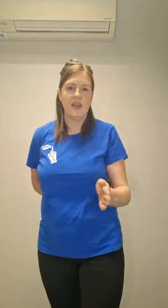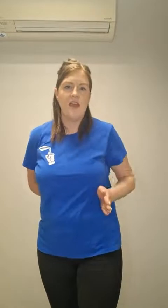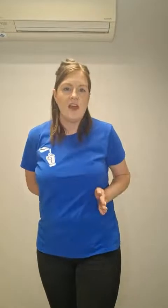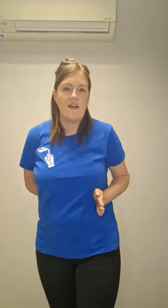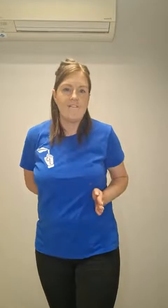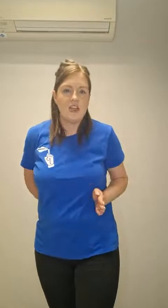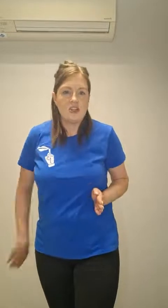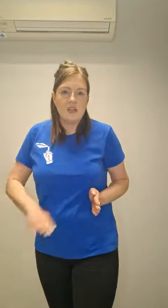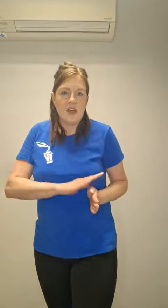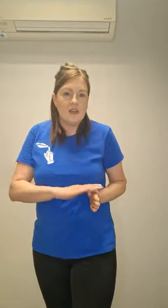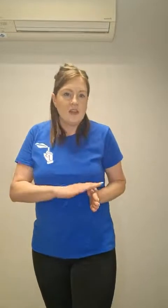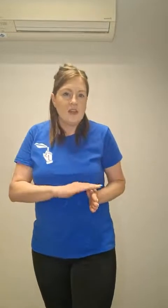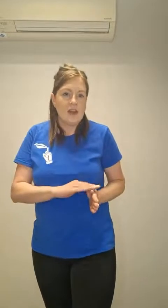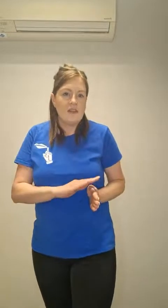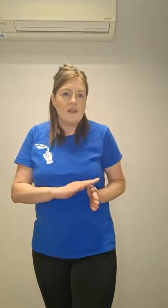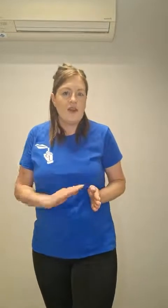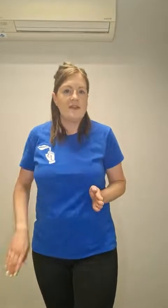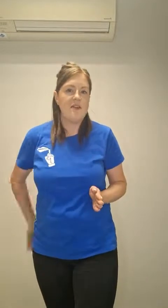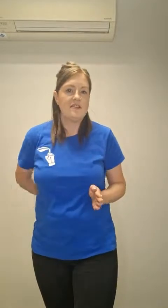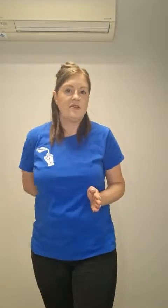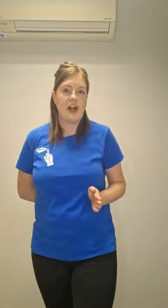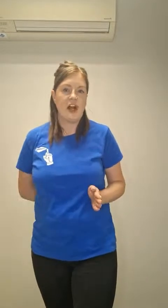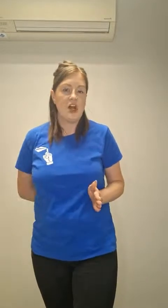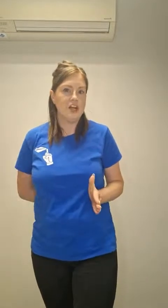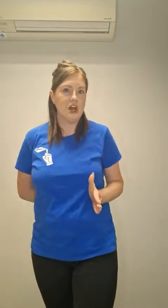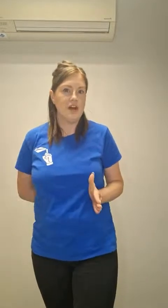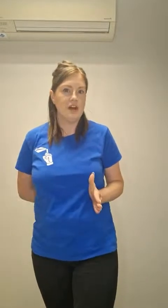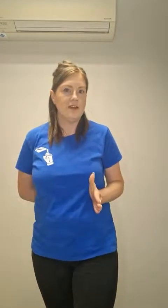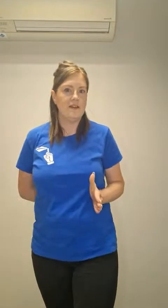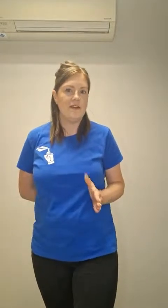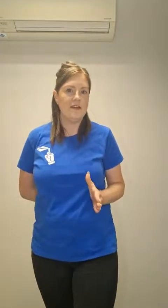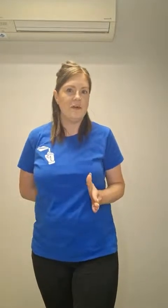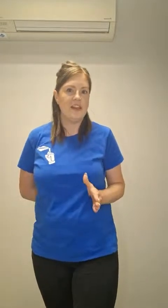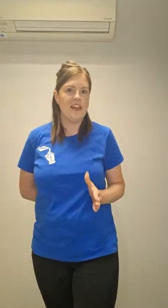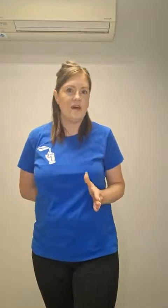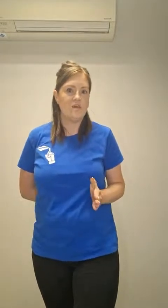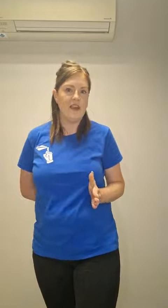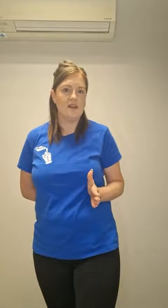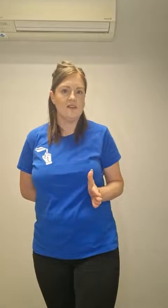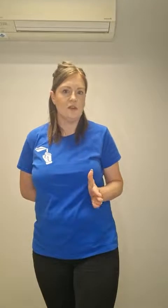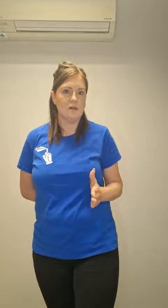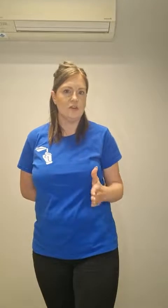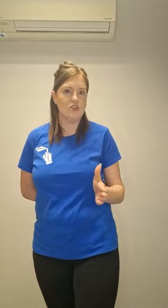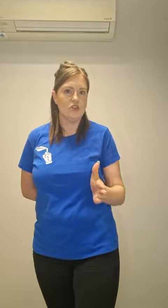A fish, the thumb is nice and flat. A shark, we need that fin, so shark.